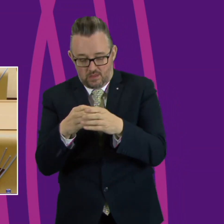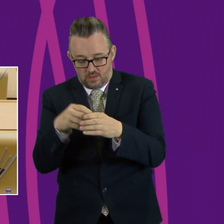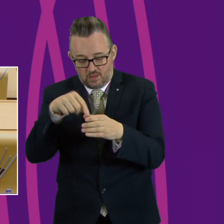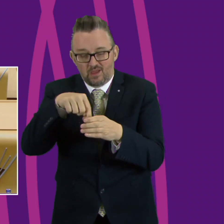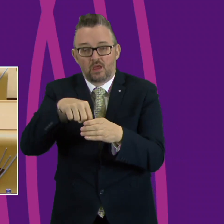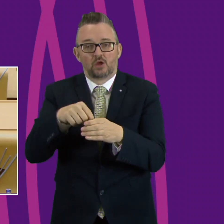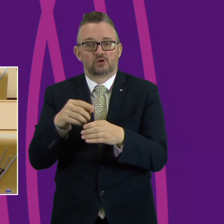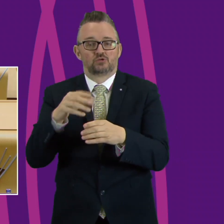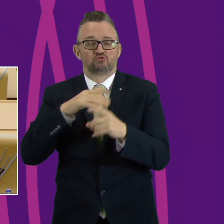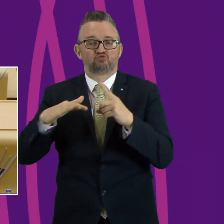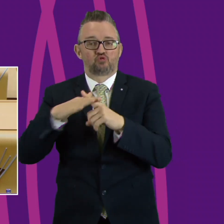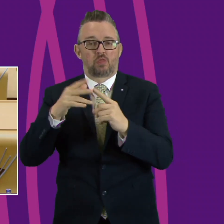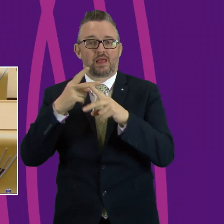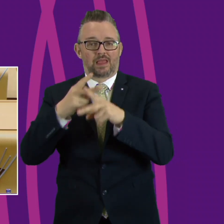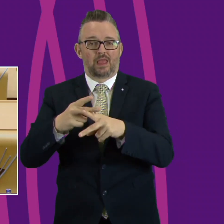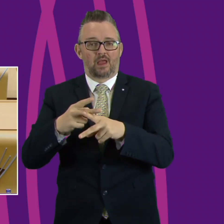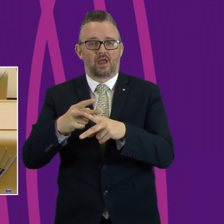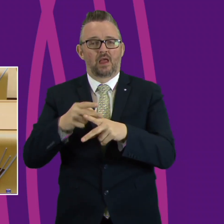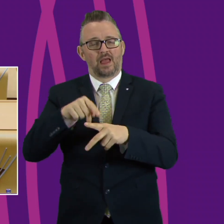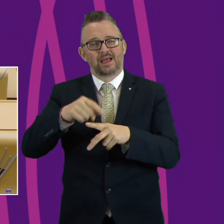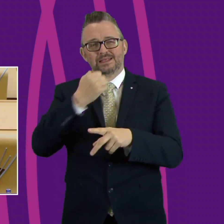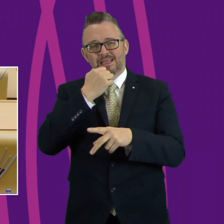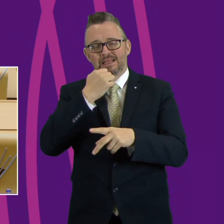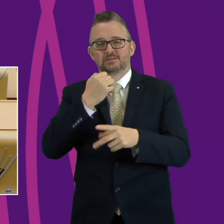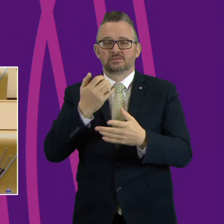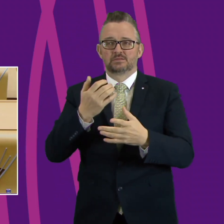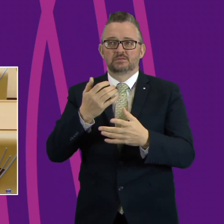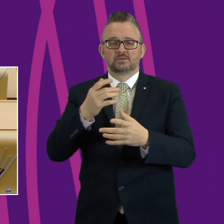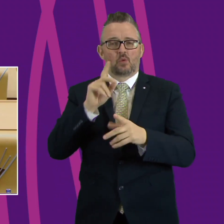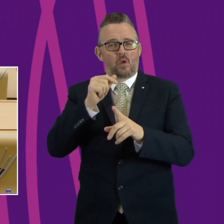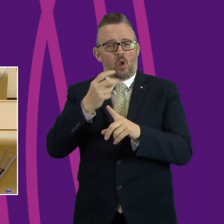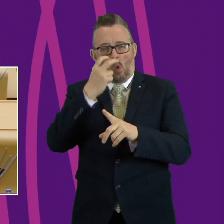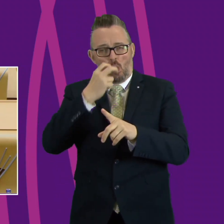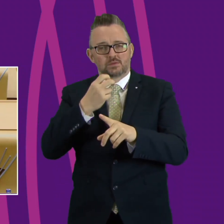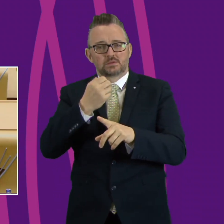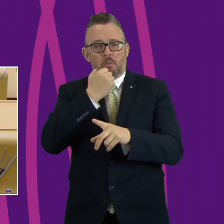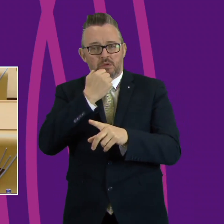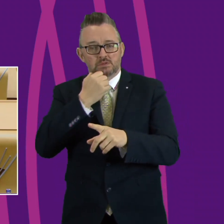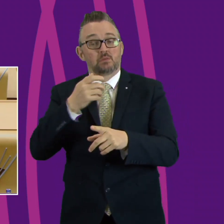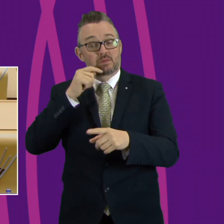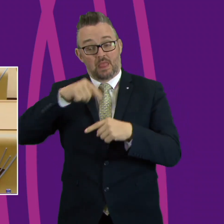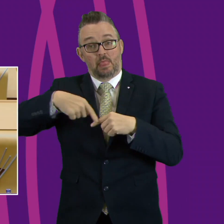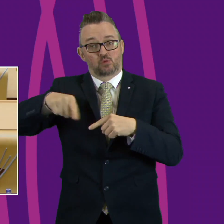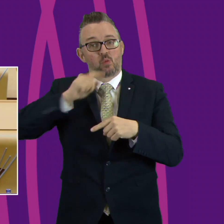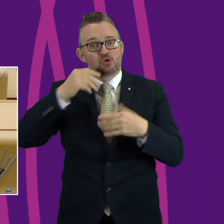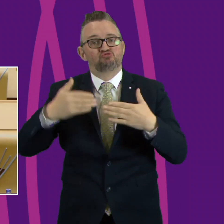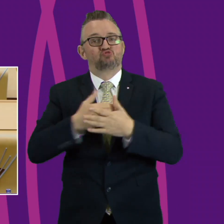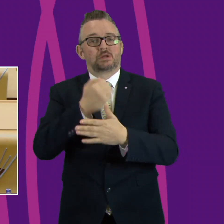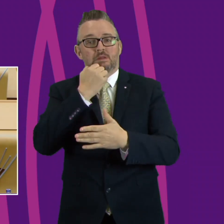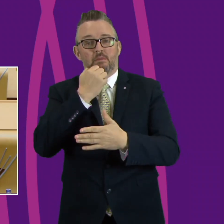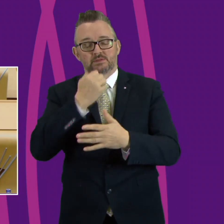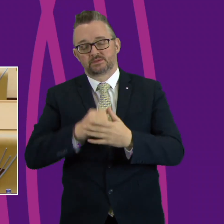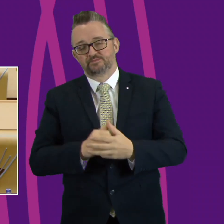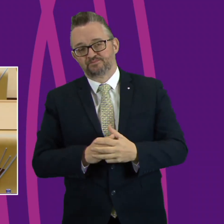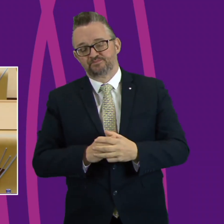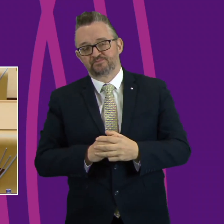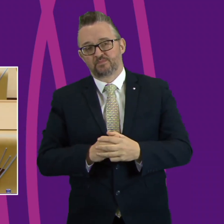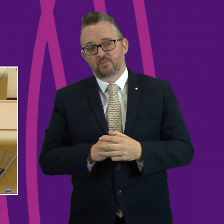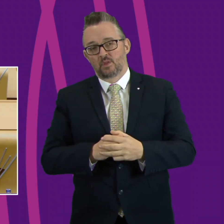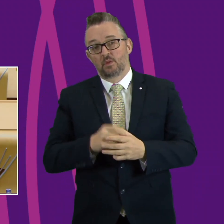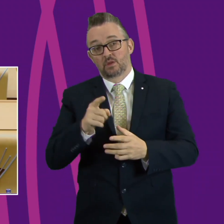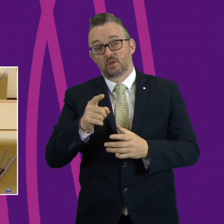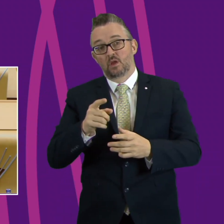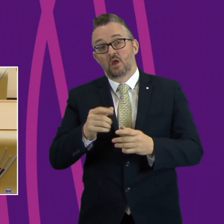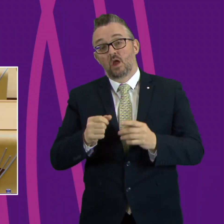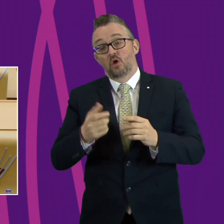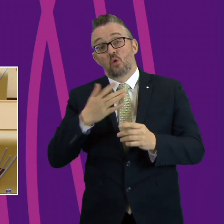Those numbers will be updated. They're about a week out of date. They'll be updated later this week. There is a clear route for key